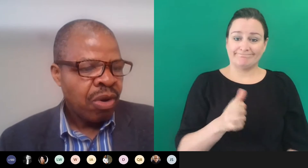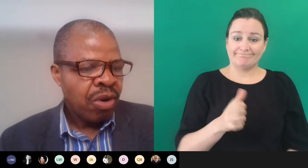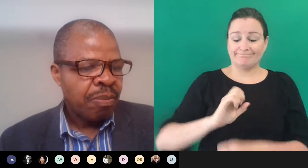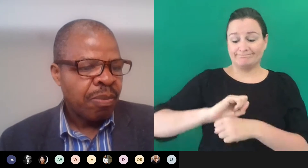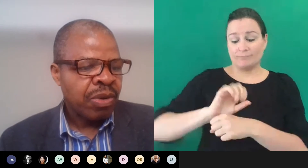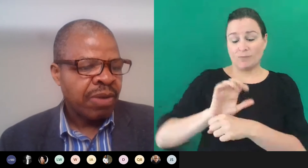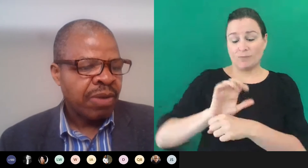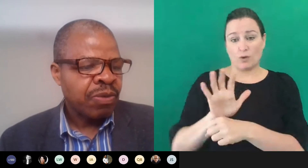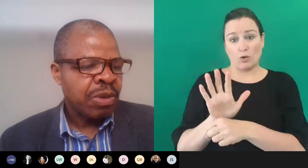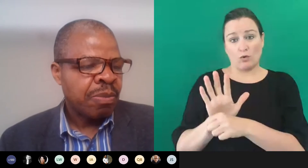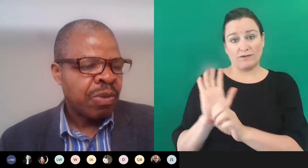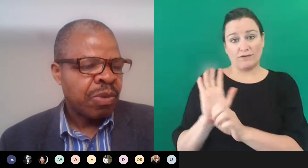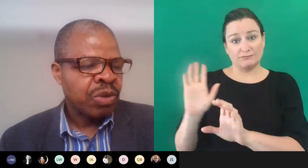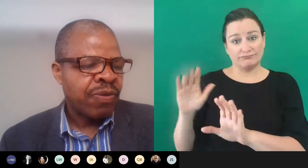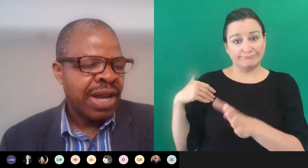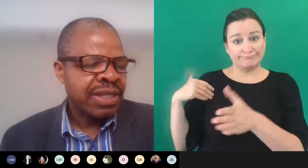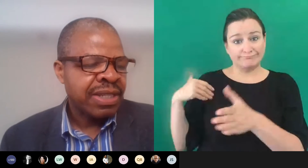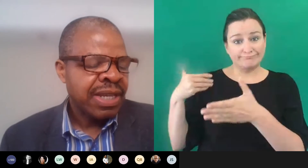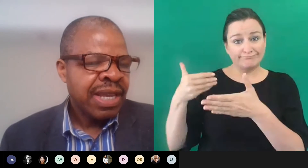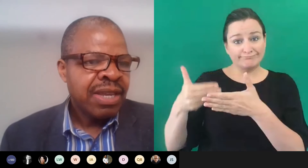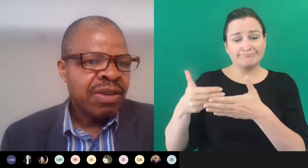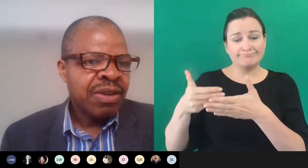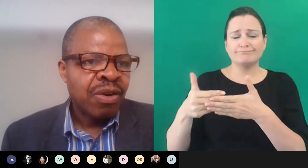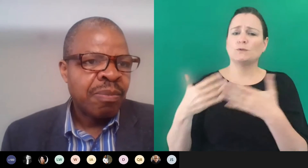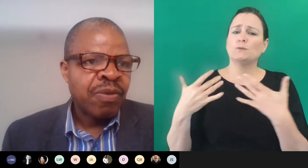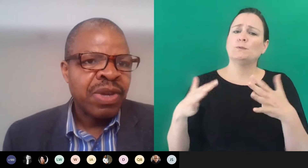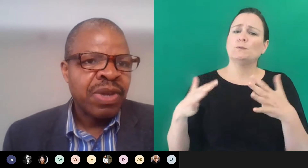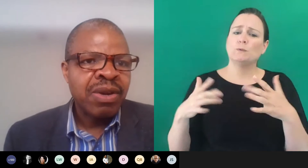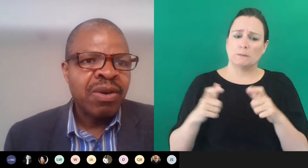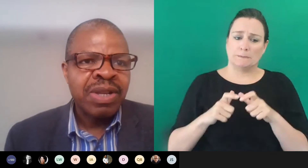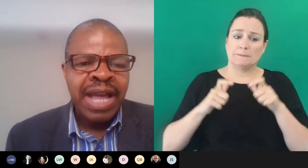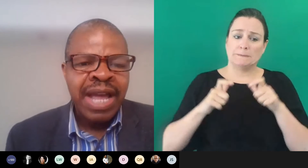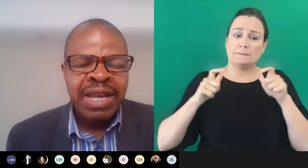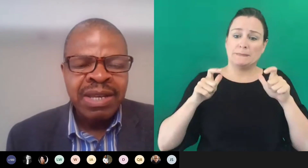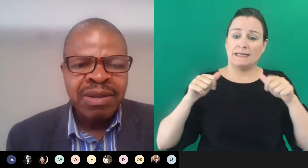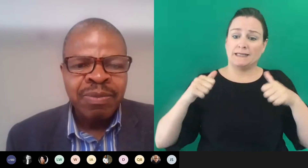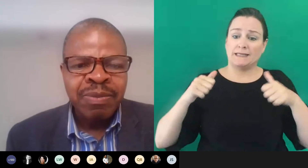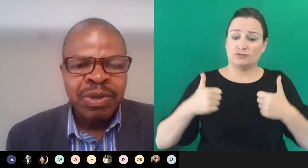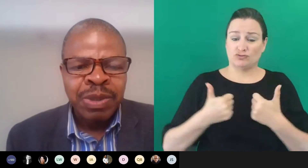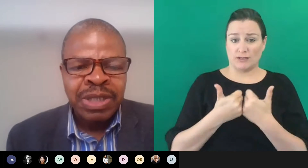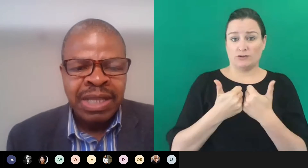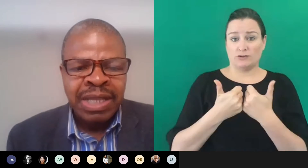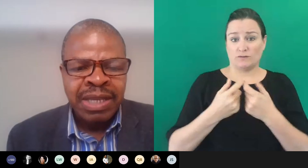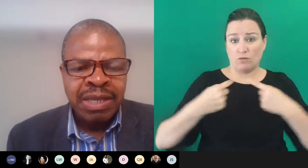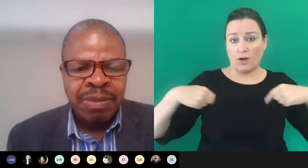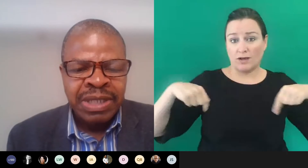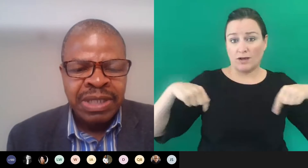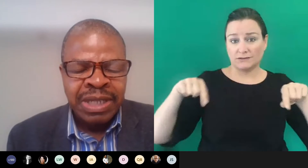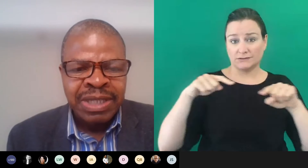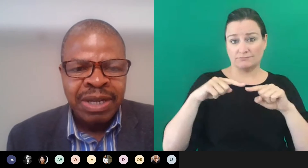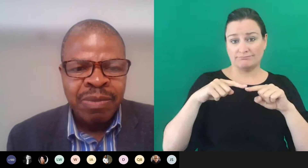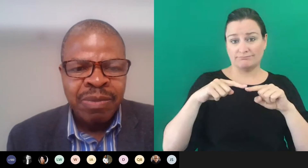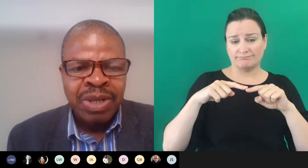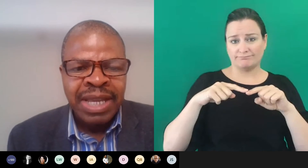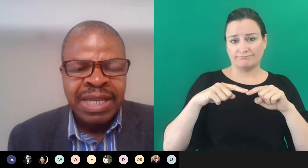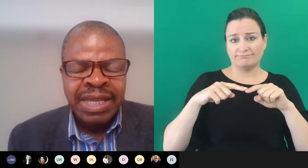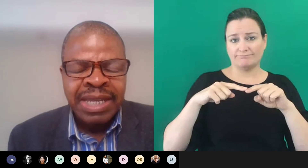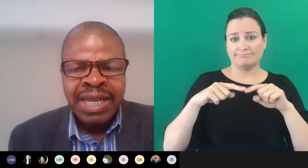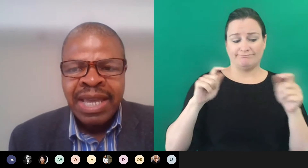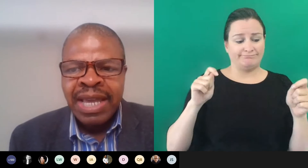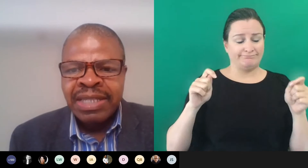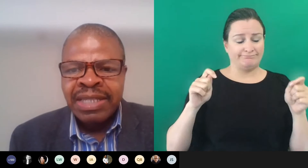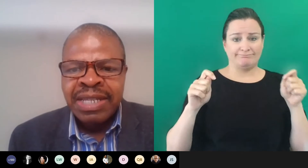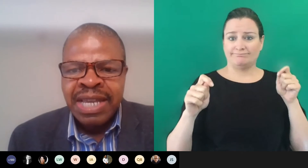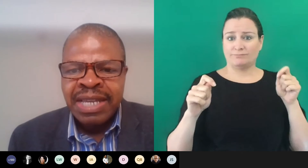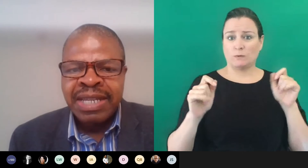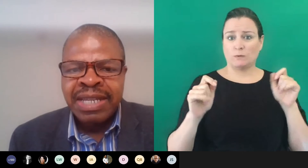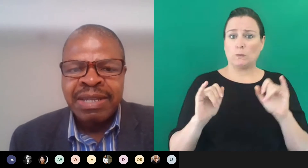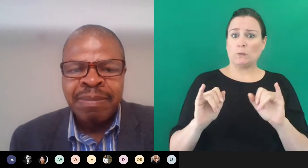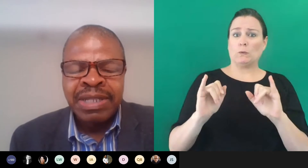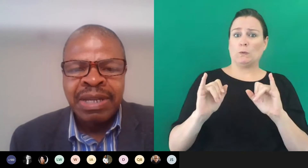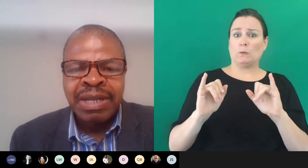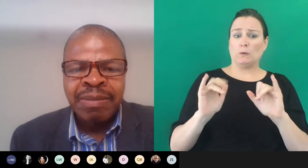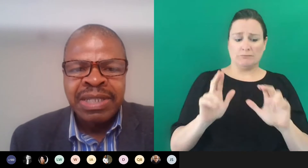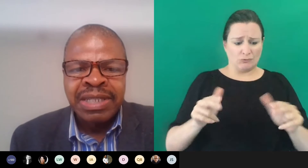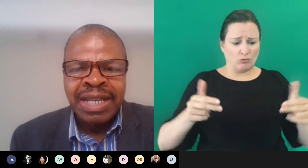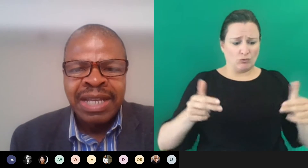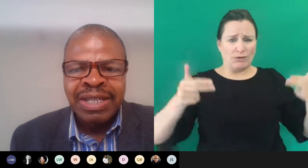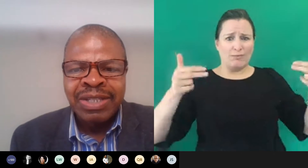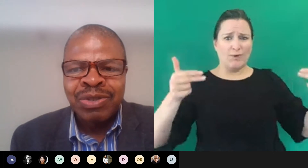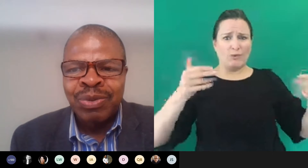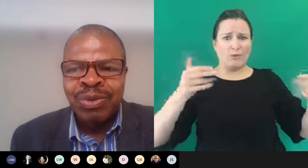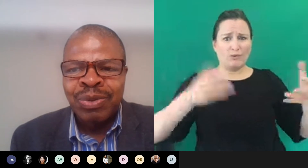to most of us. You know, moving online, especially emergency remote learning, has created